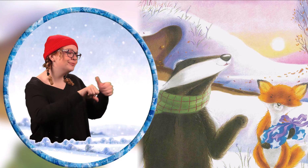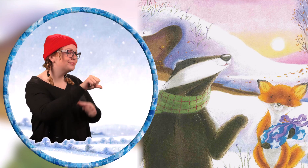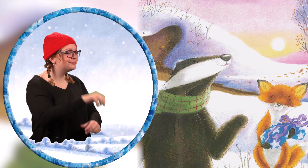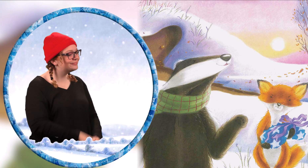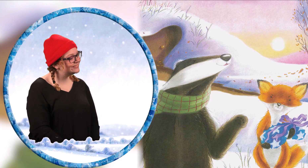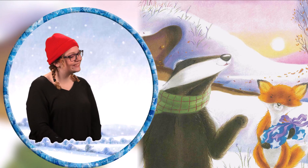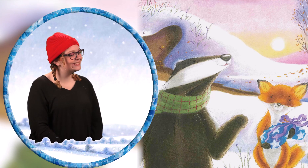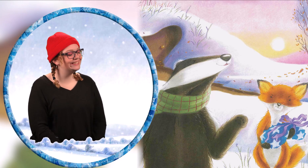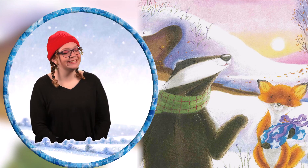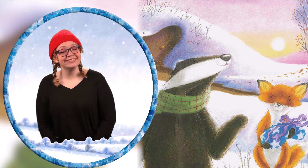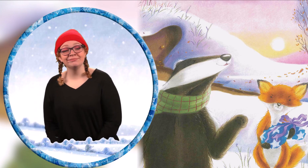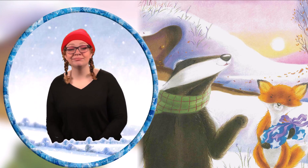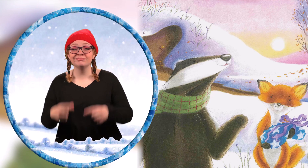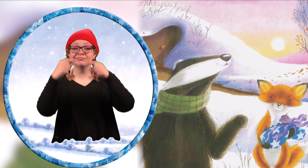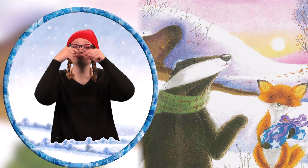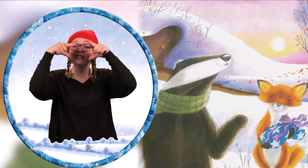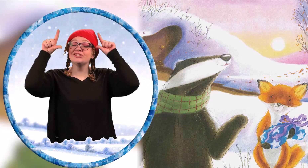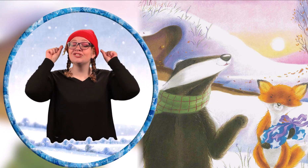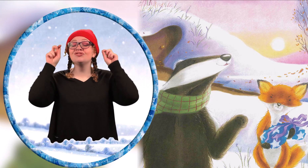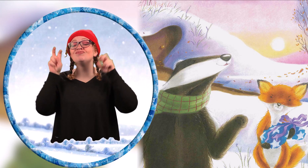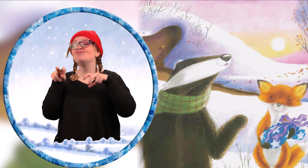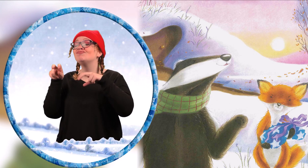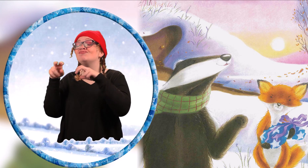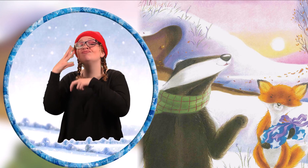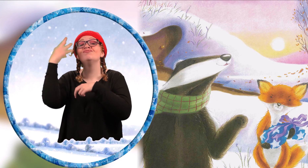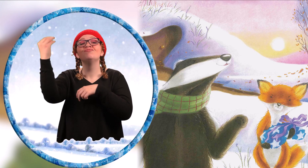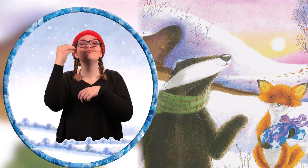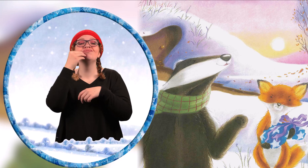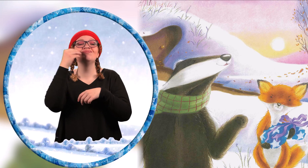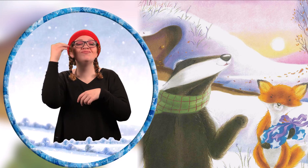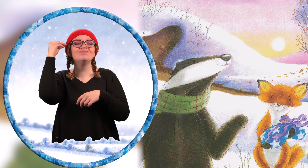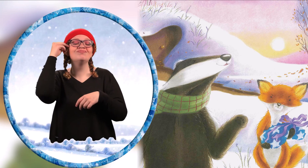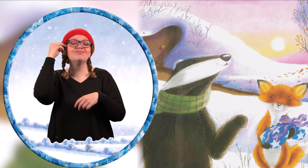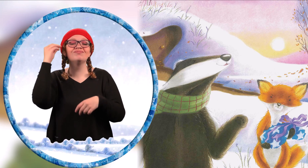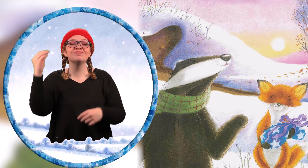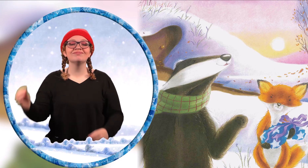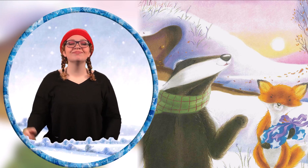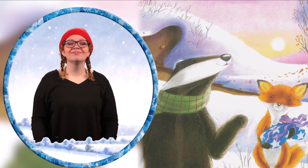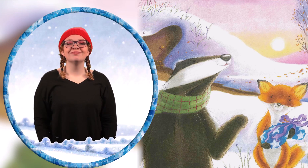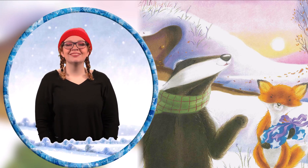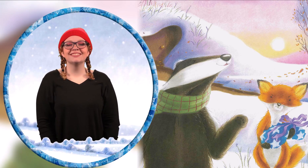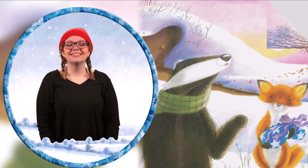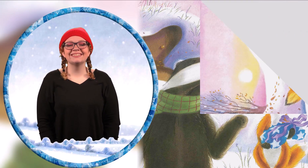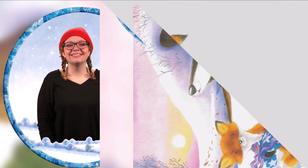to be nice to each other." And he trudged home.